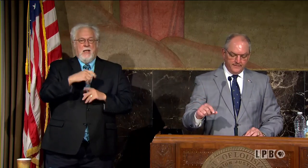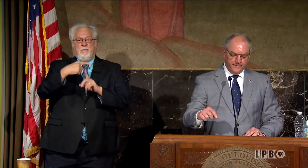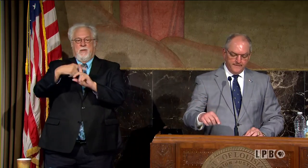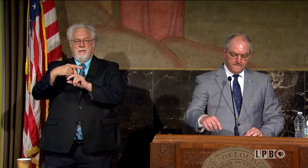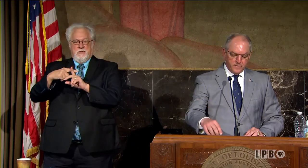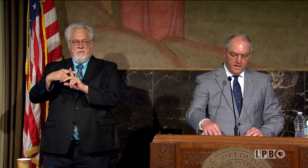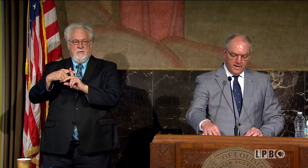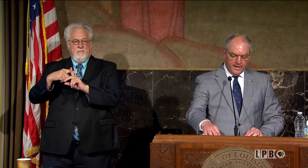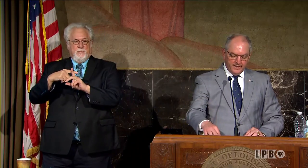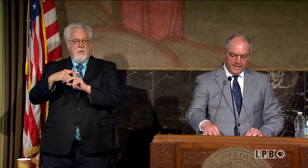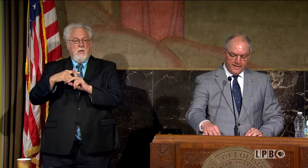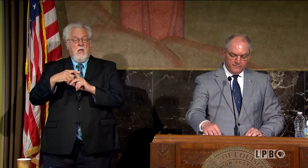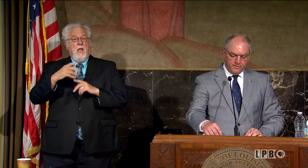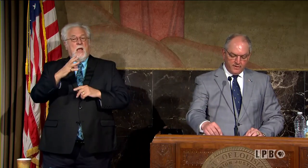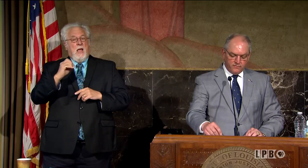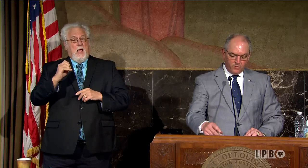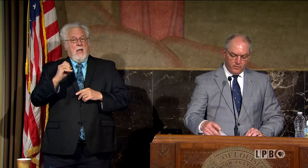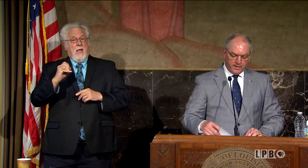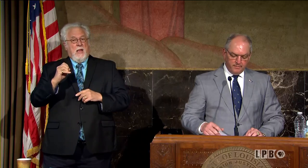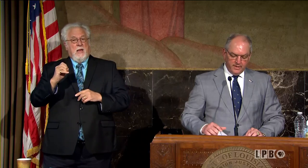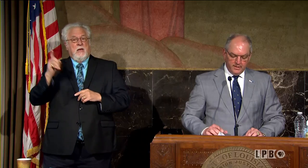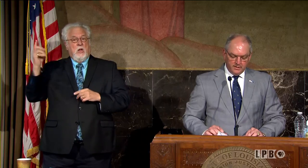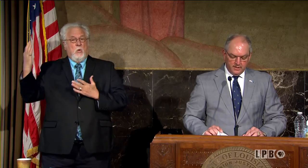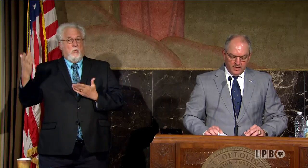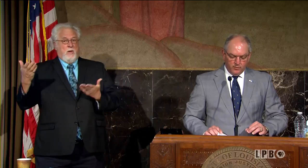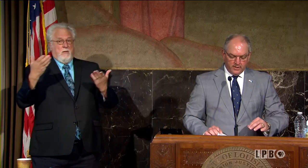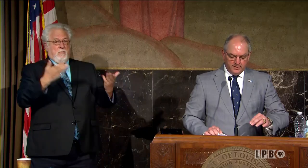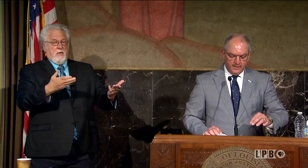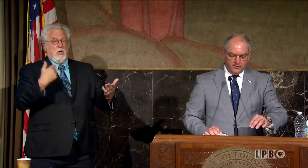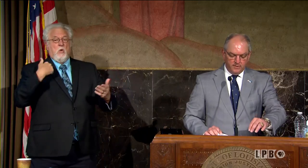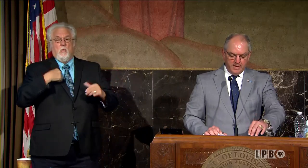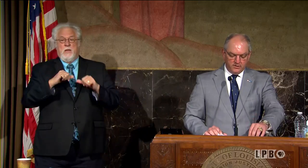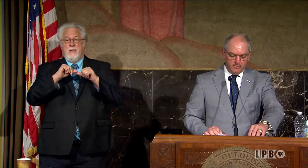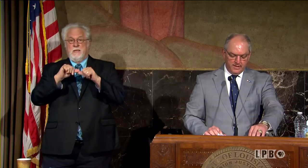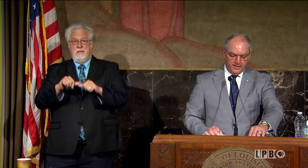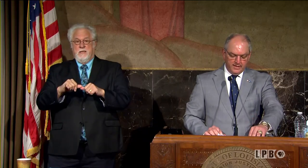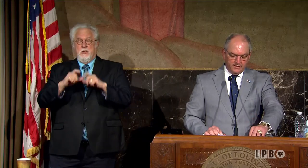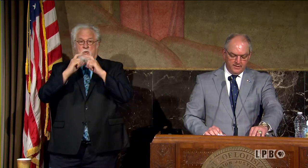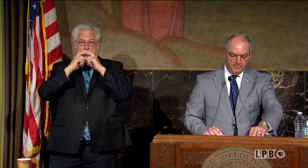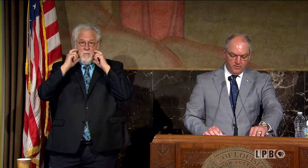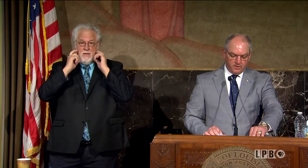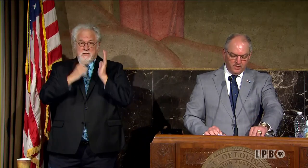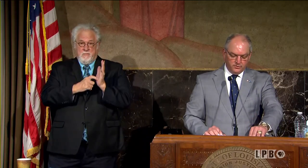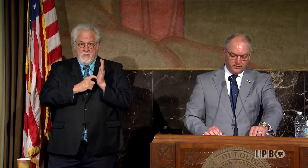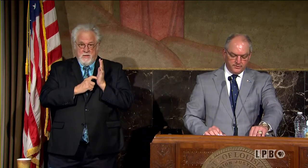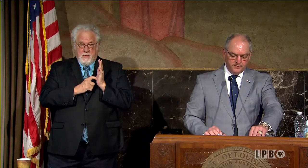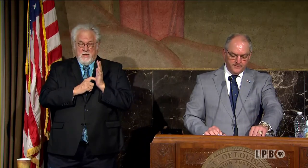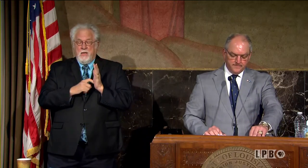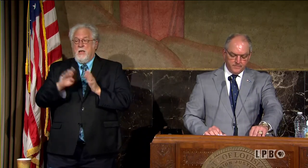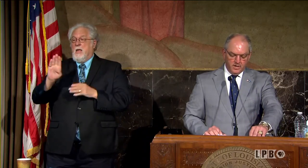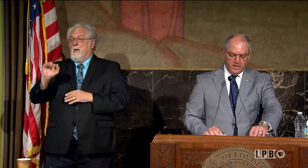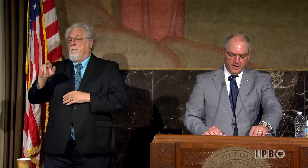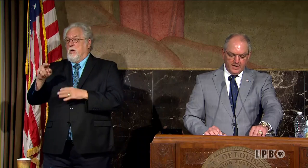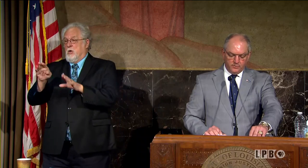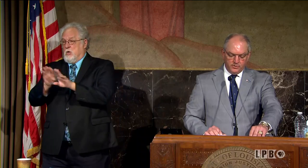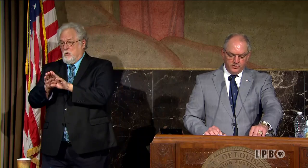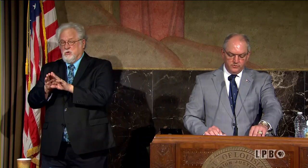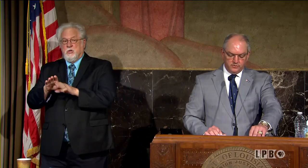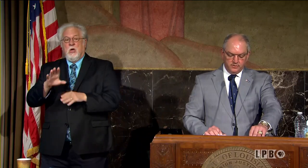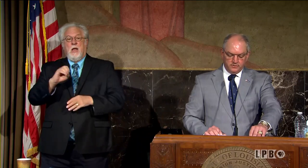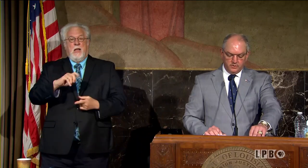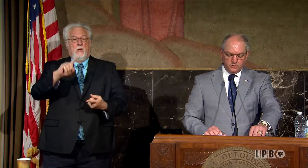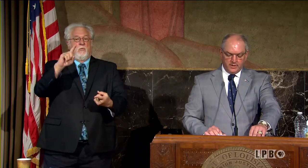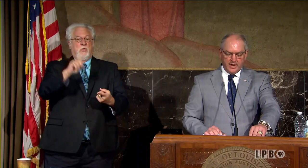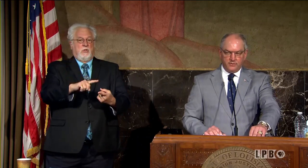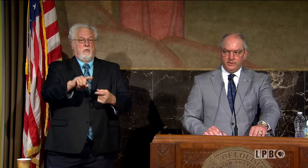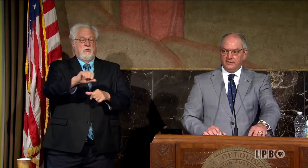positivity. And they therefore recommended that we continue the mask mandate, the bar closure, and